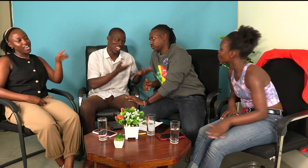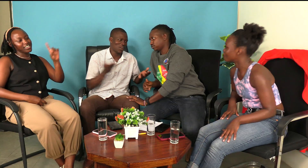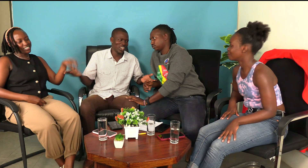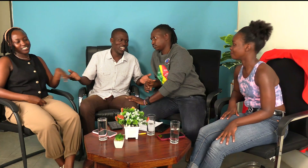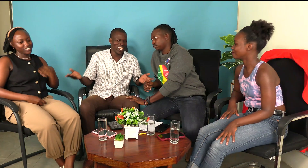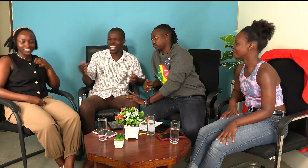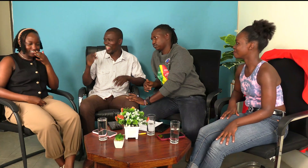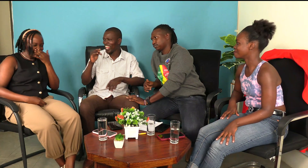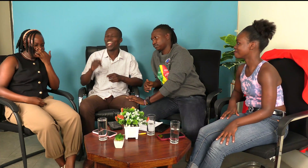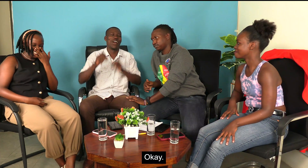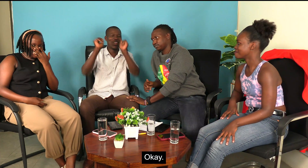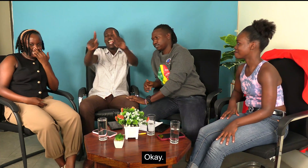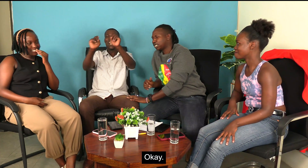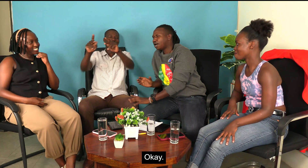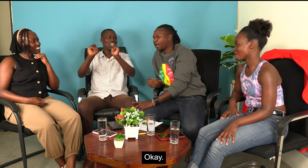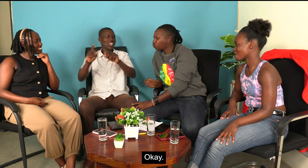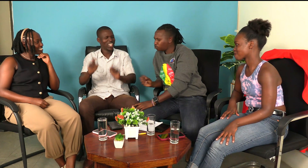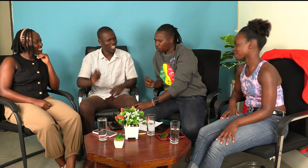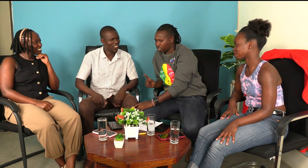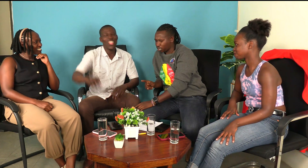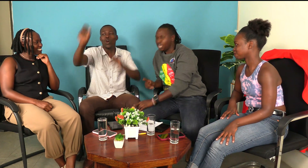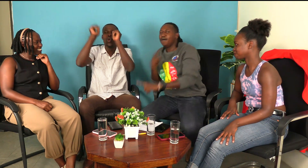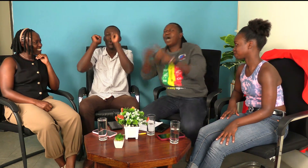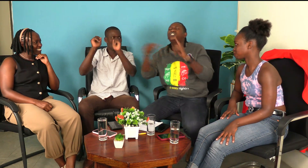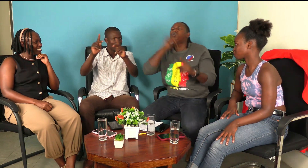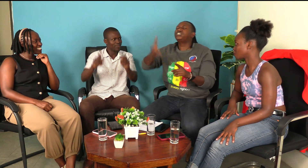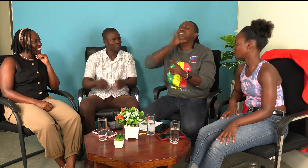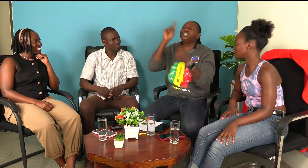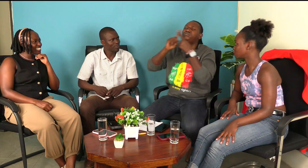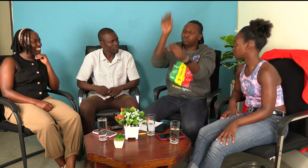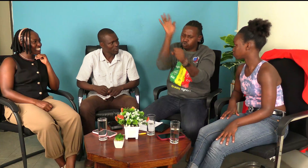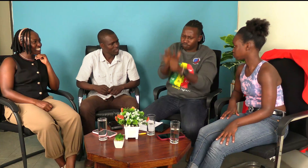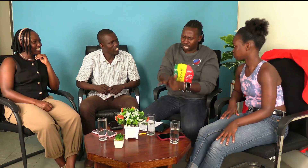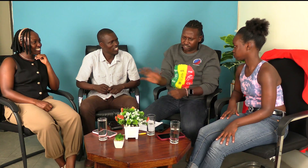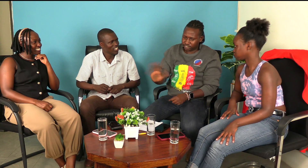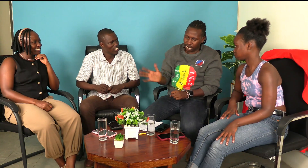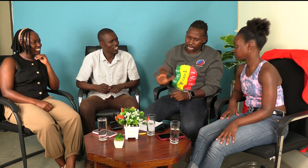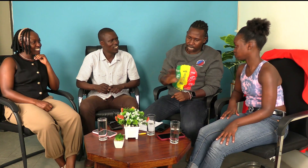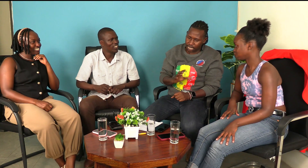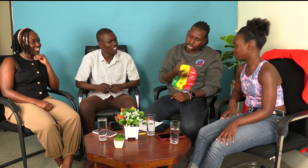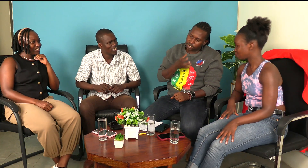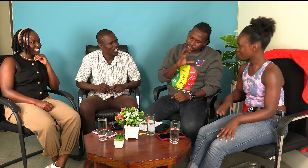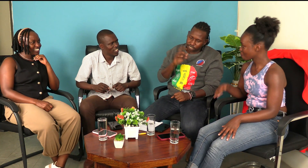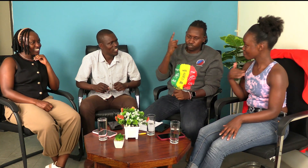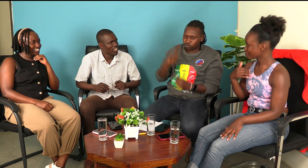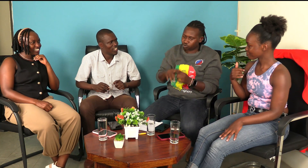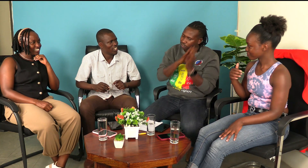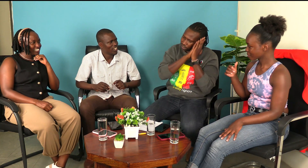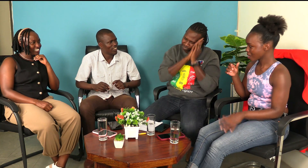huh? No. Hmm? No. Yeah? Okay. Alcohol is okay, but don't drink too much. Just